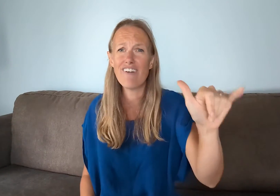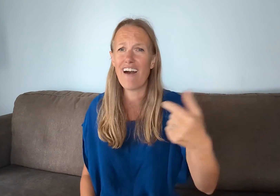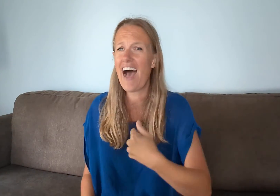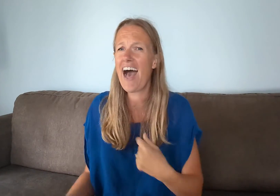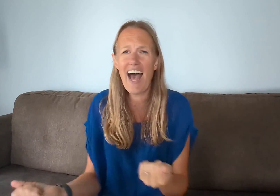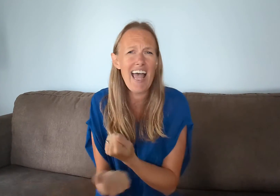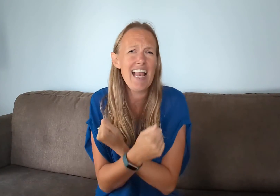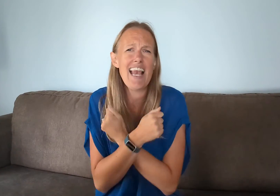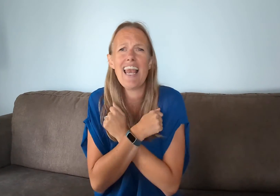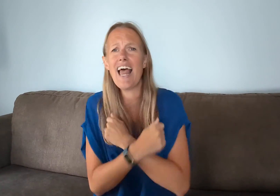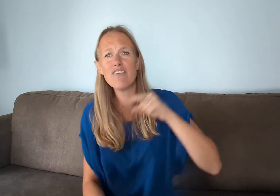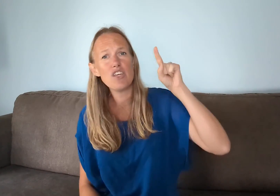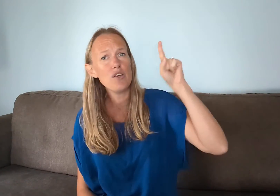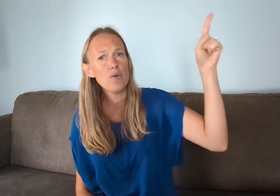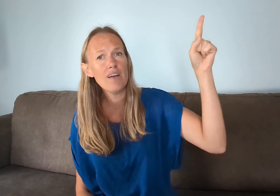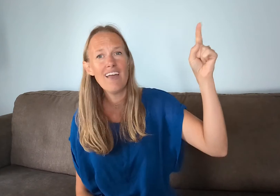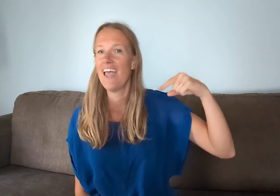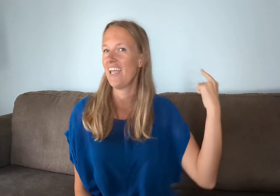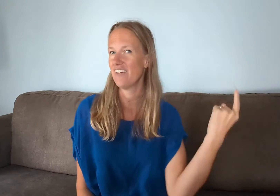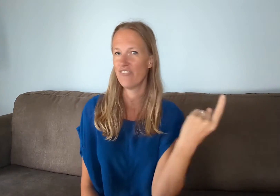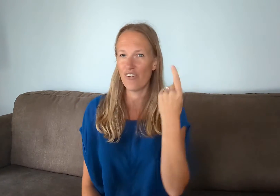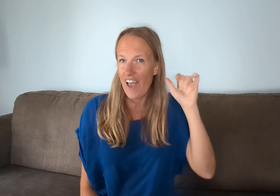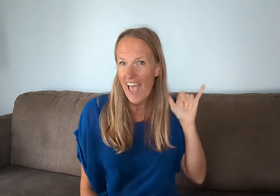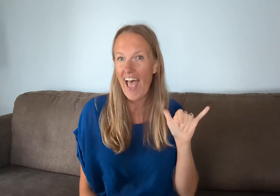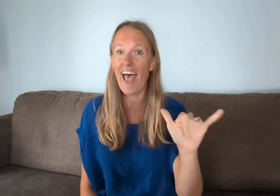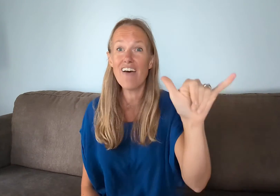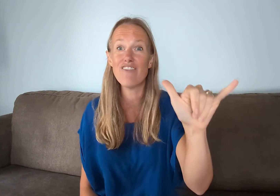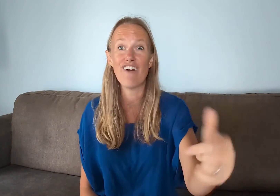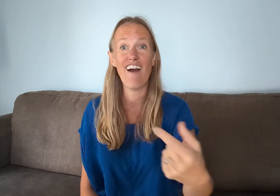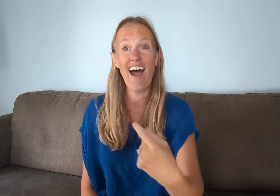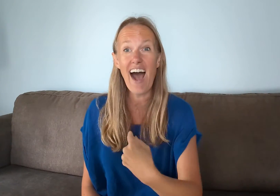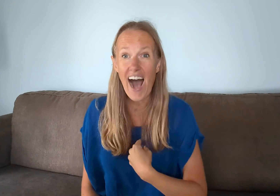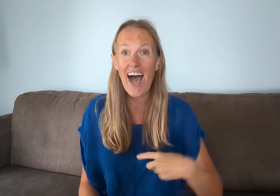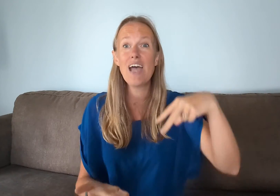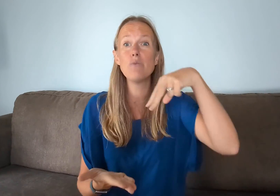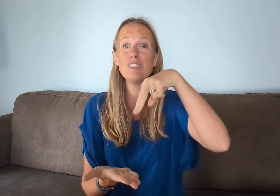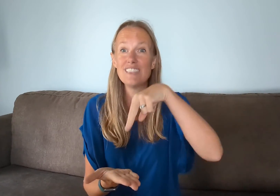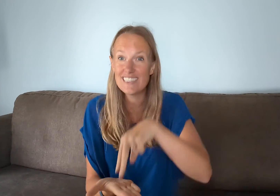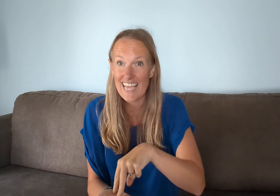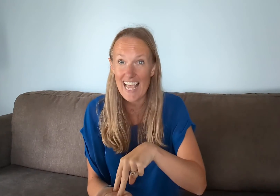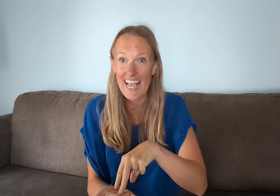Forever I love you, and forever I will